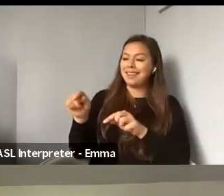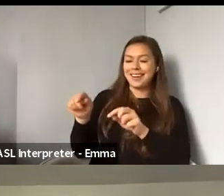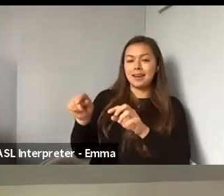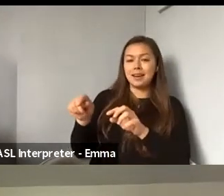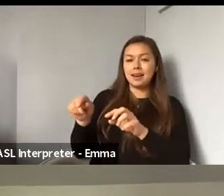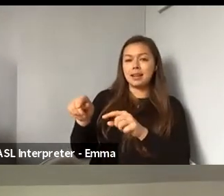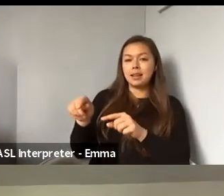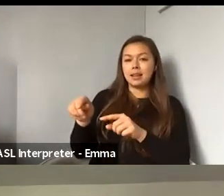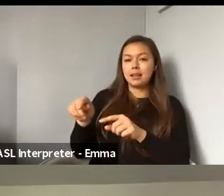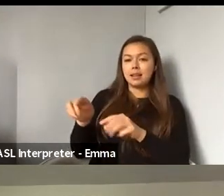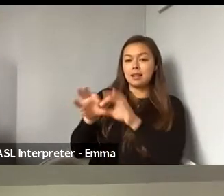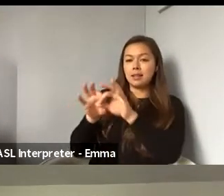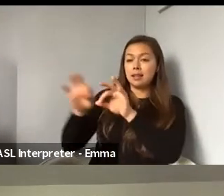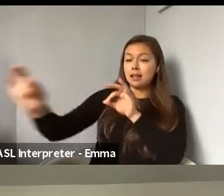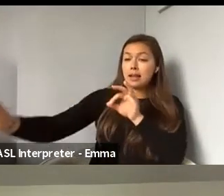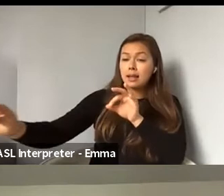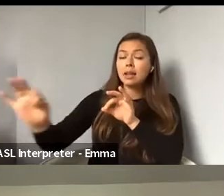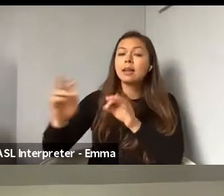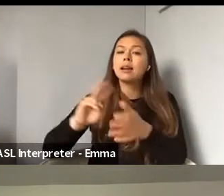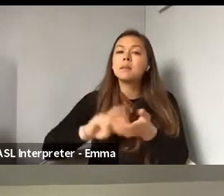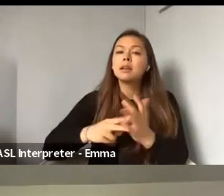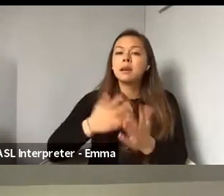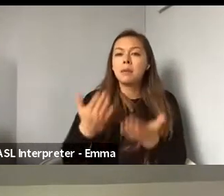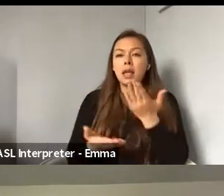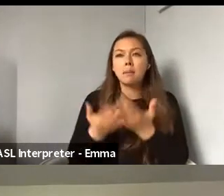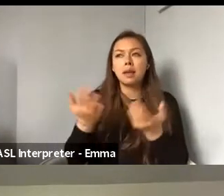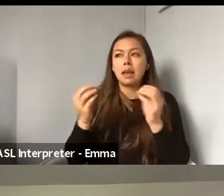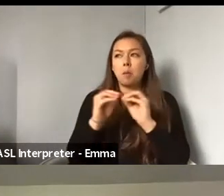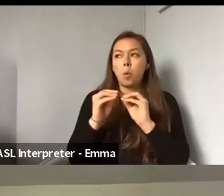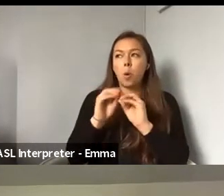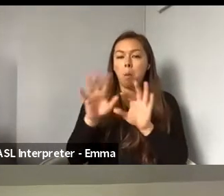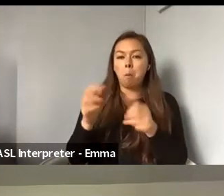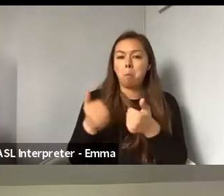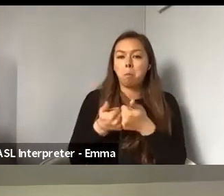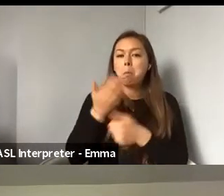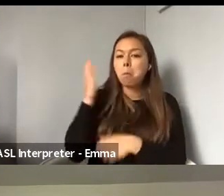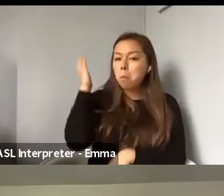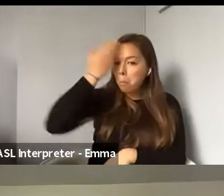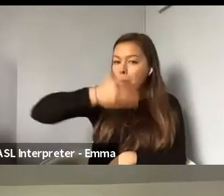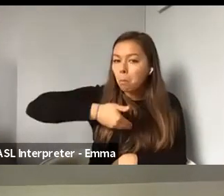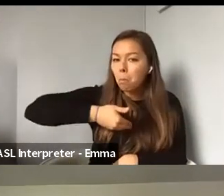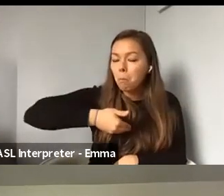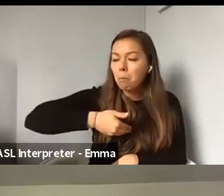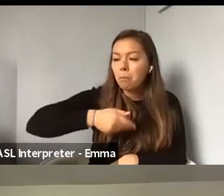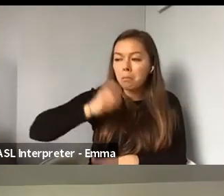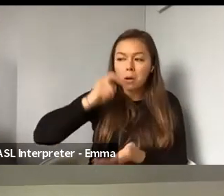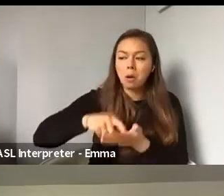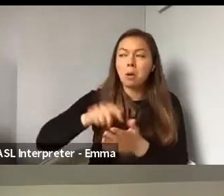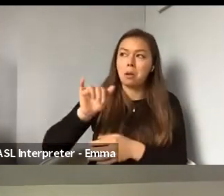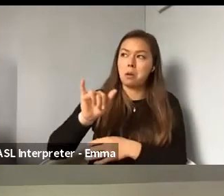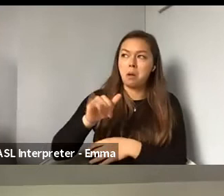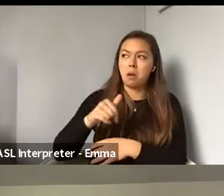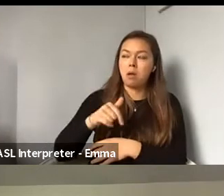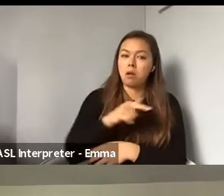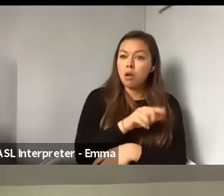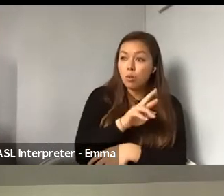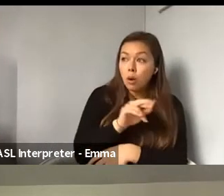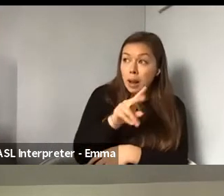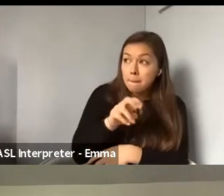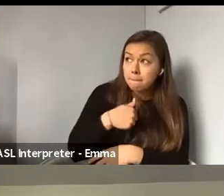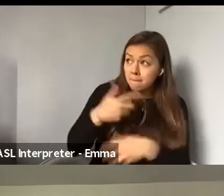fact that if this has happened to you, you know, when it's said in those terms, you might be willing